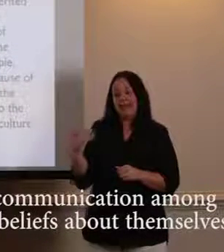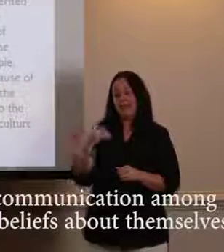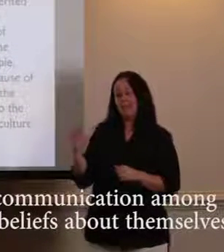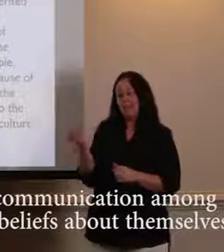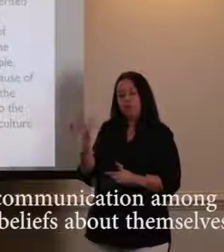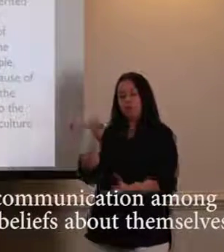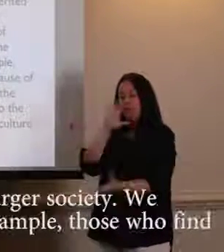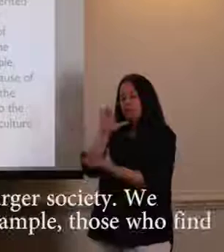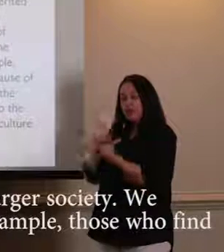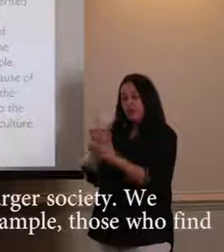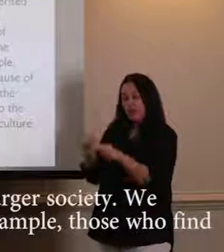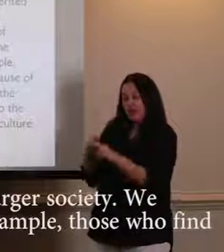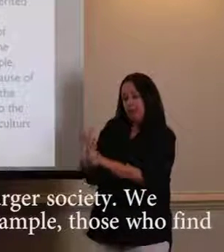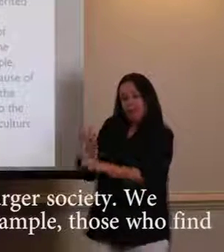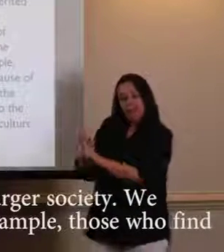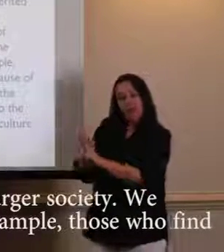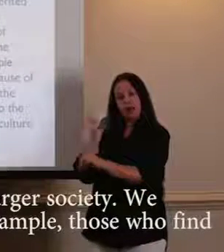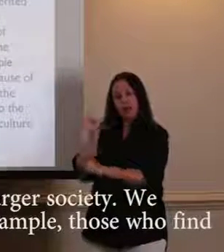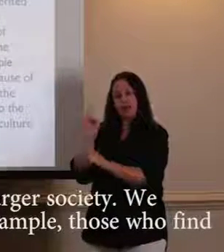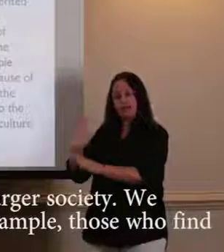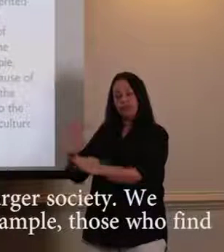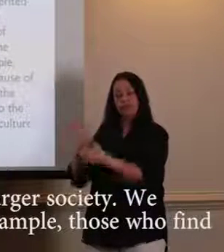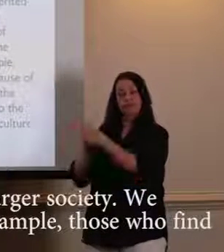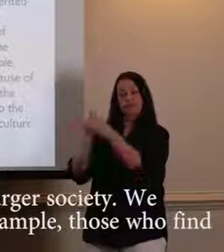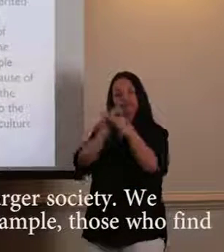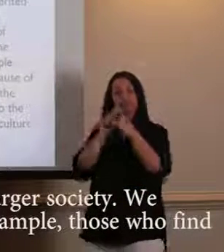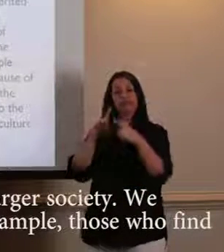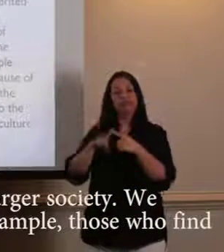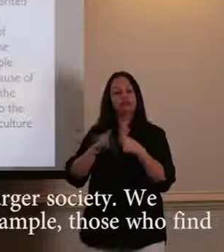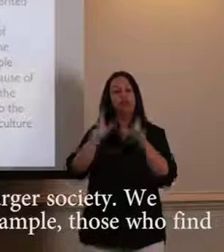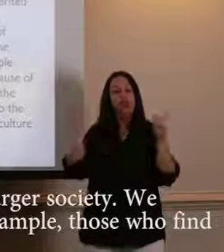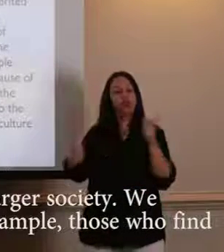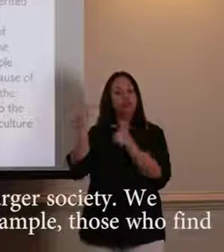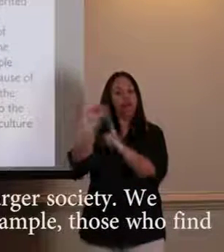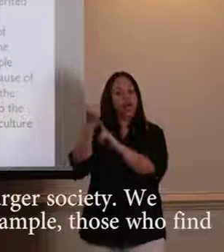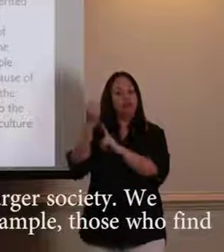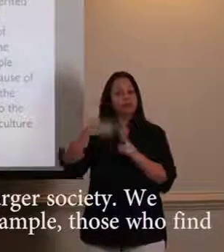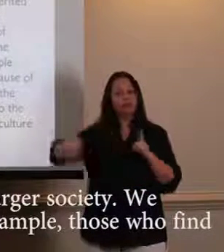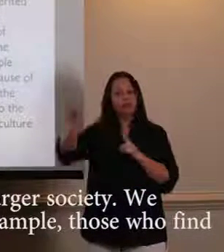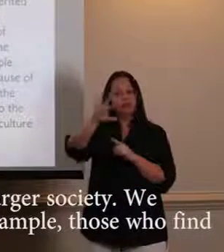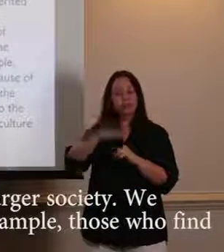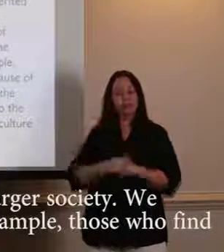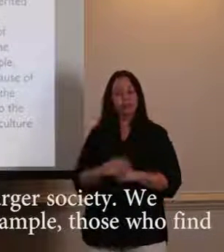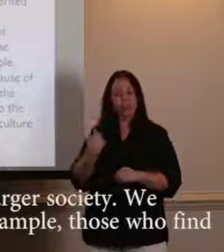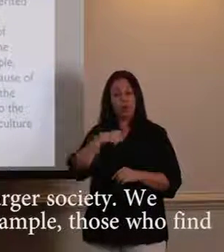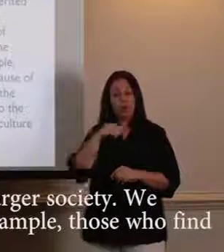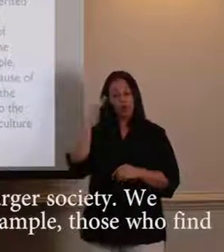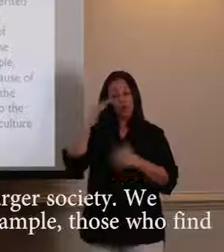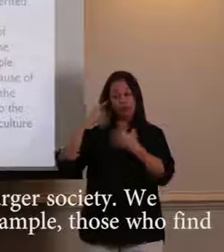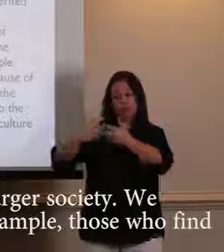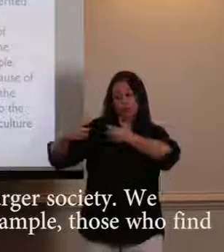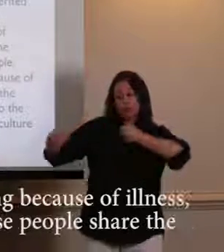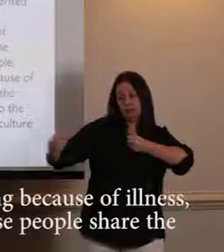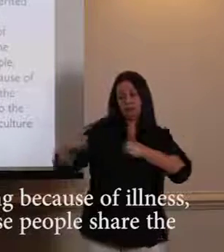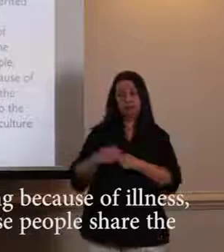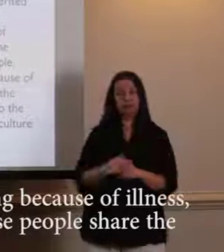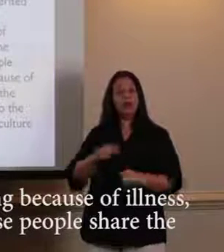about themselves and their connection to the larger society. We distinguish them from, for example, those who find themselves losing